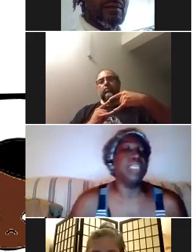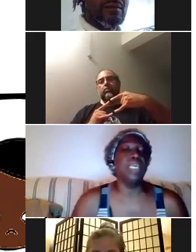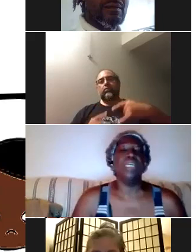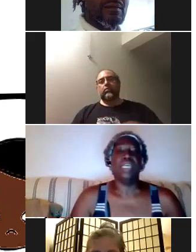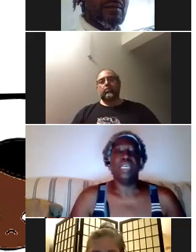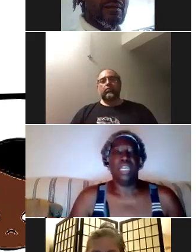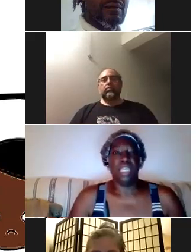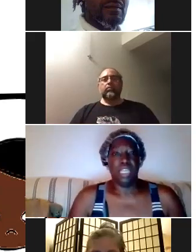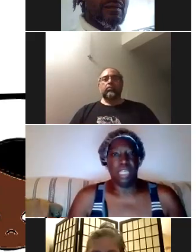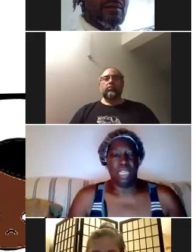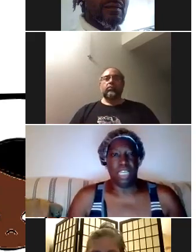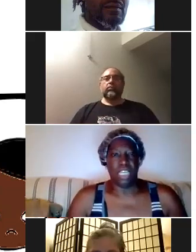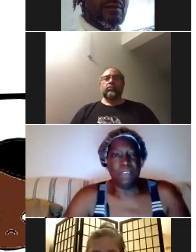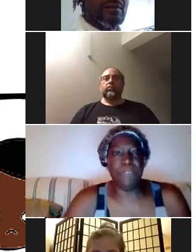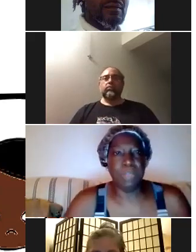Hippopotamus.